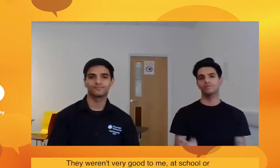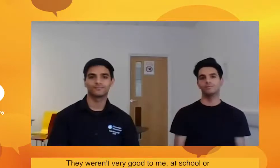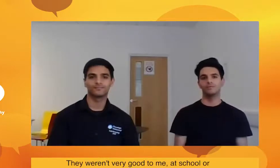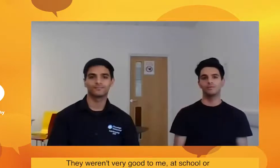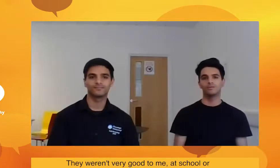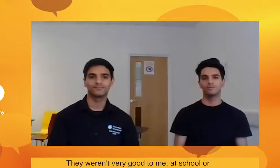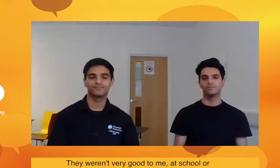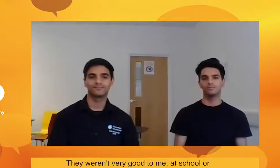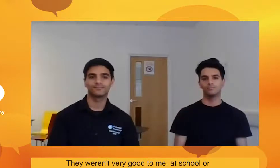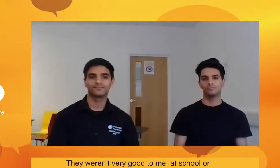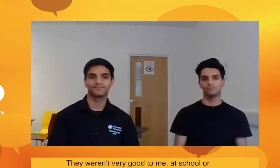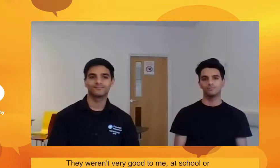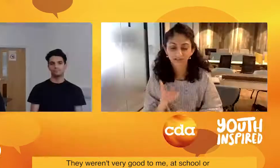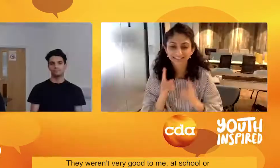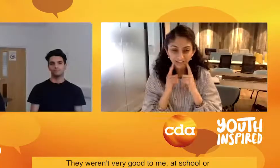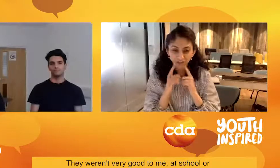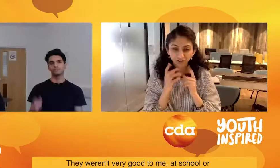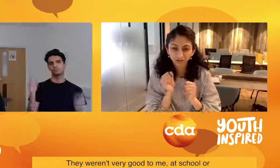They weren't very good to me